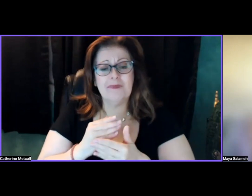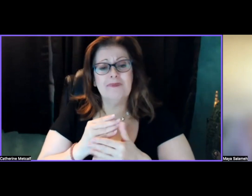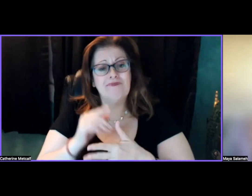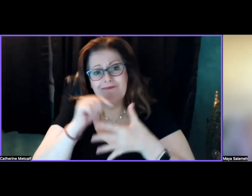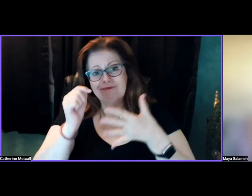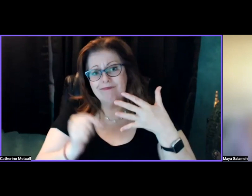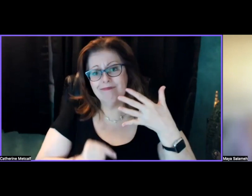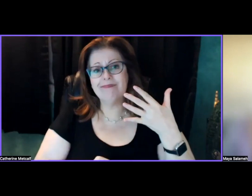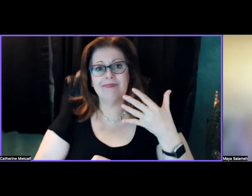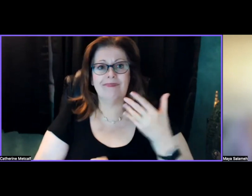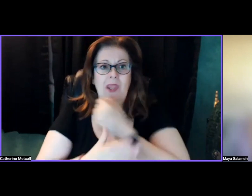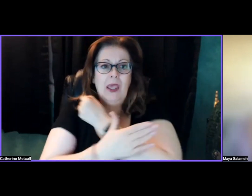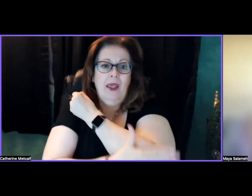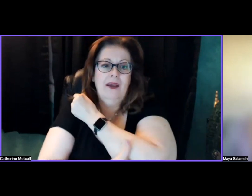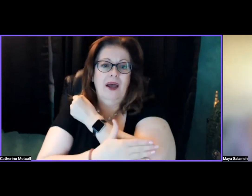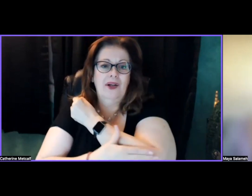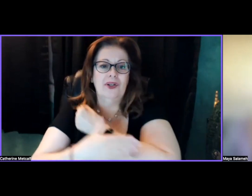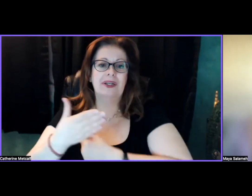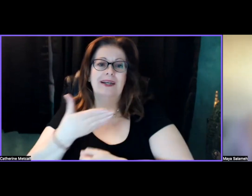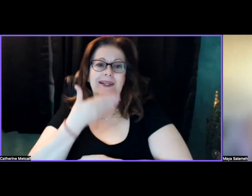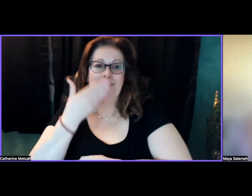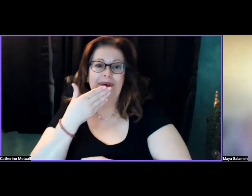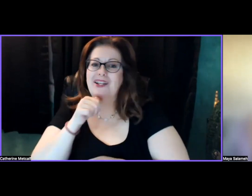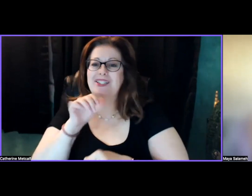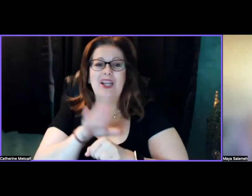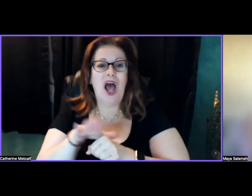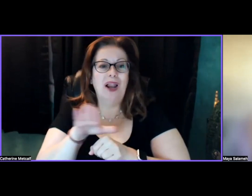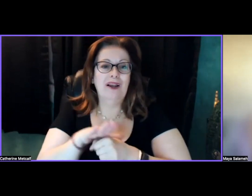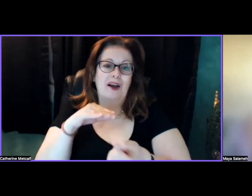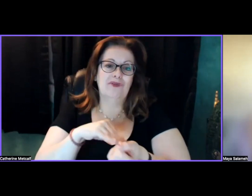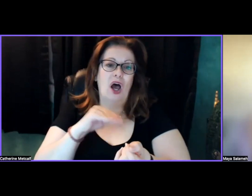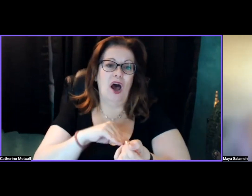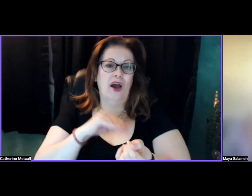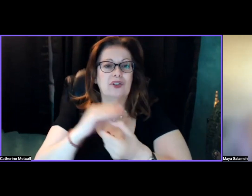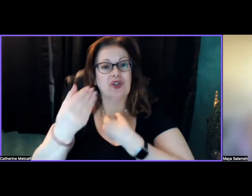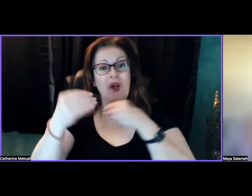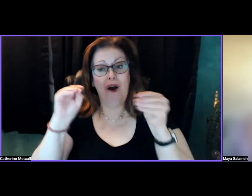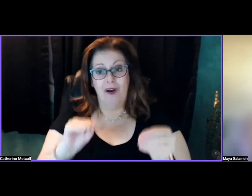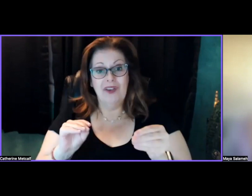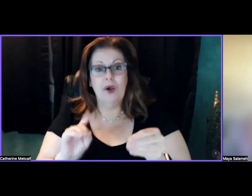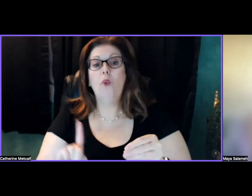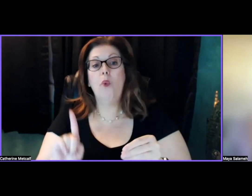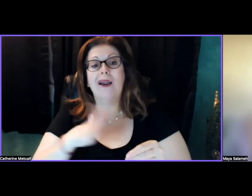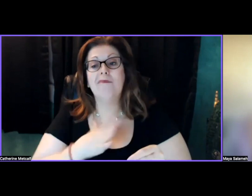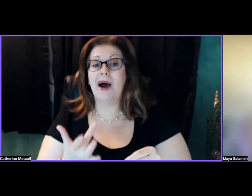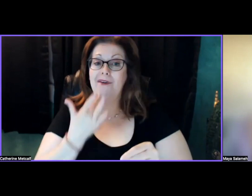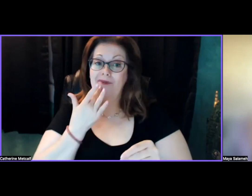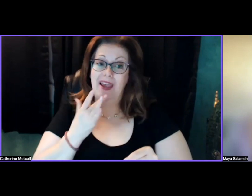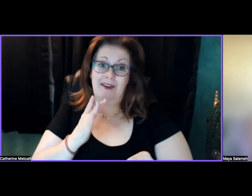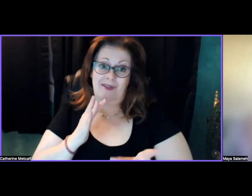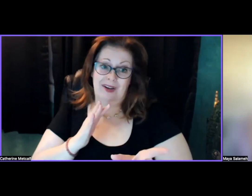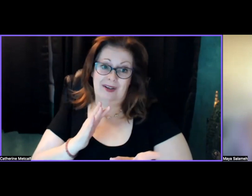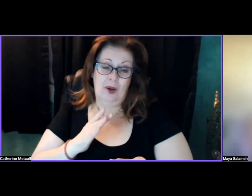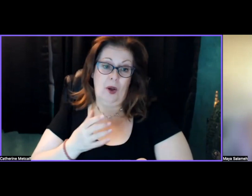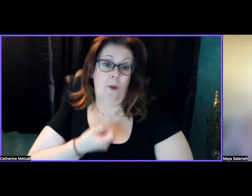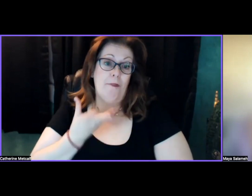This Country Smells of Not Enough Doctors' Offices just is one of my favorite poems that you've done. So I was really happy that you